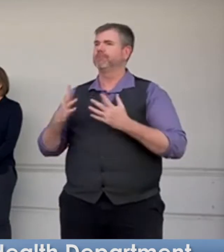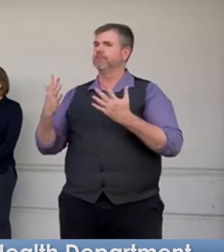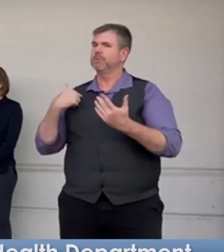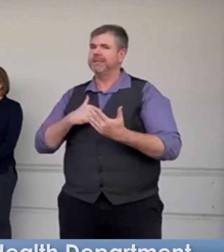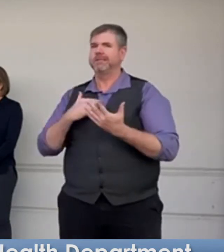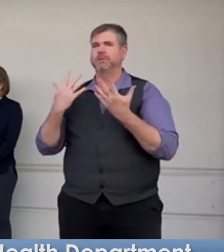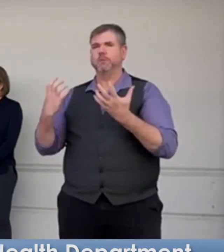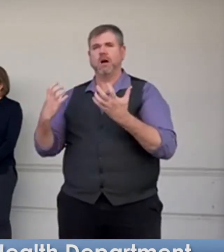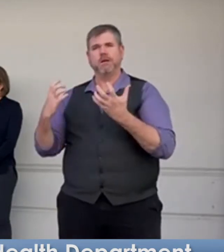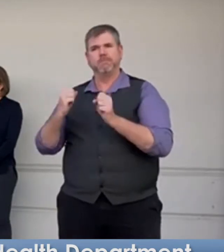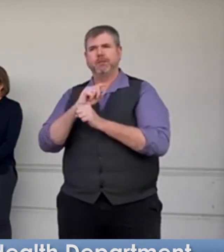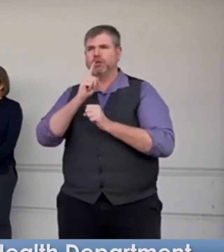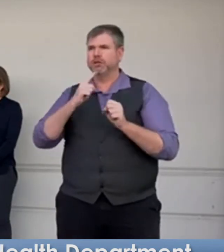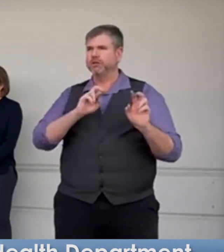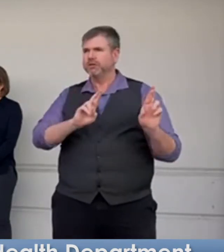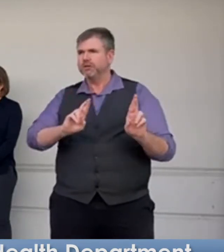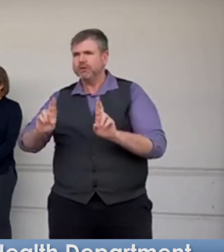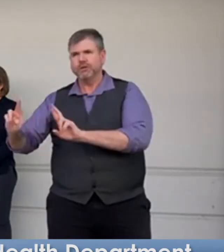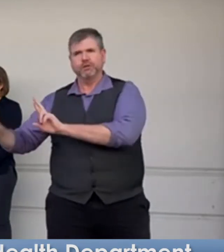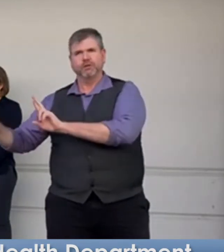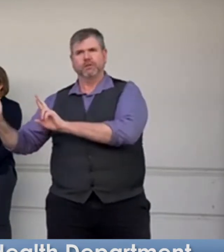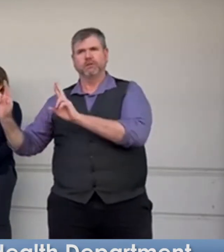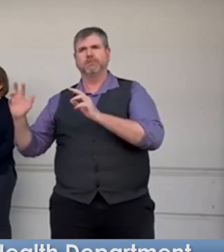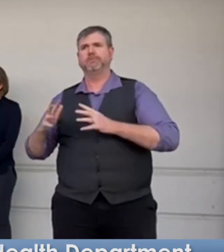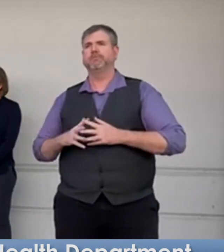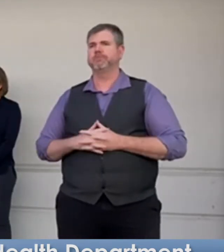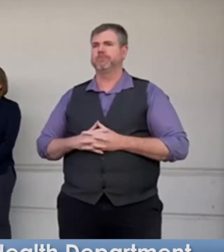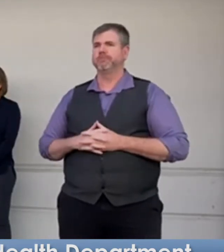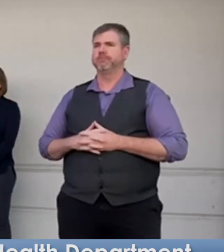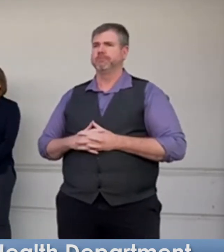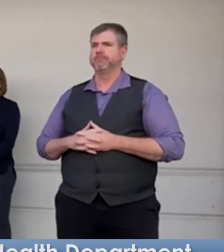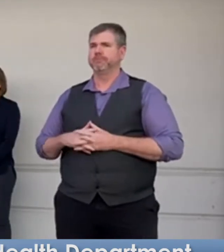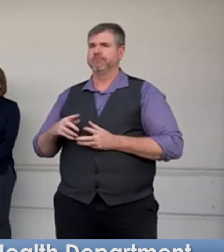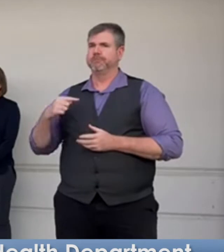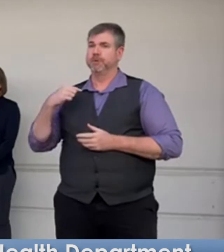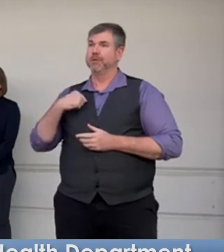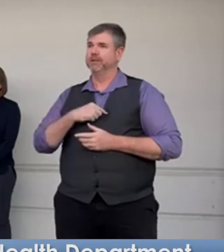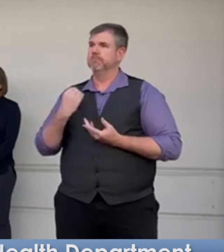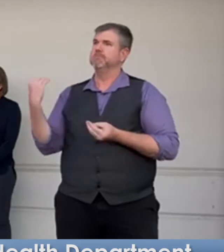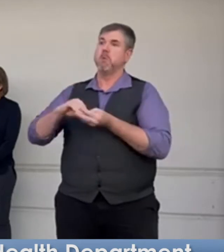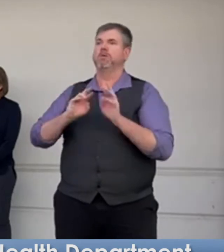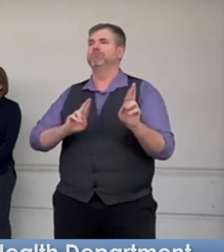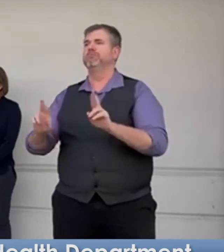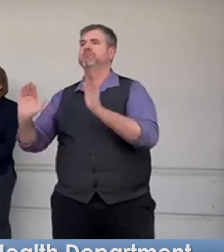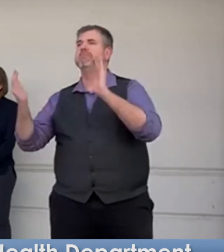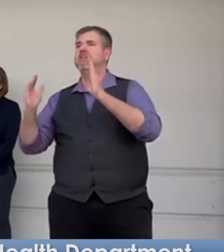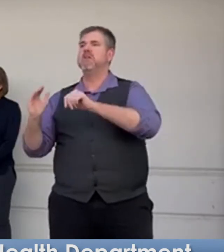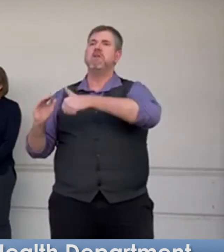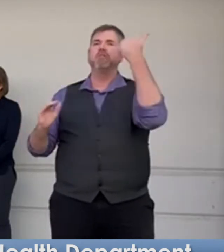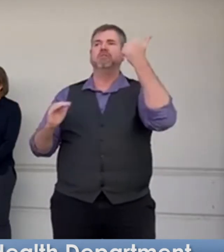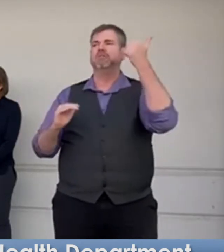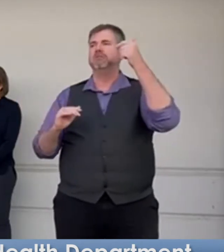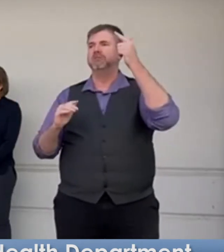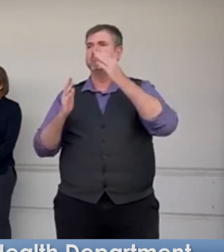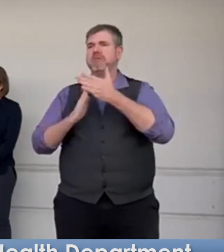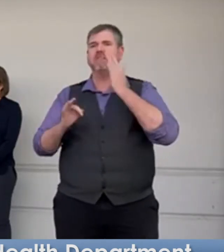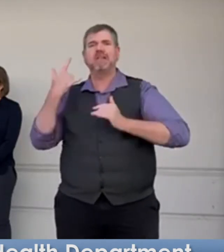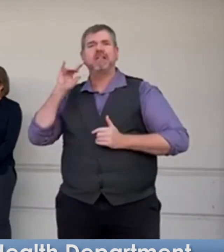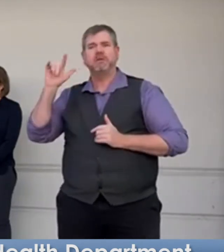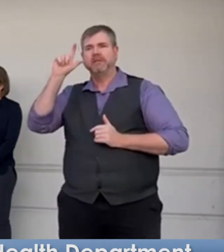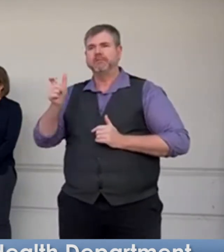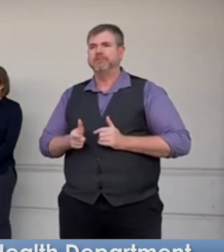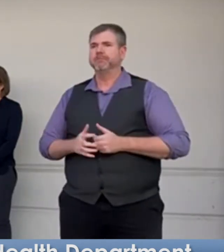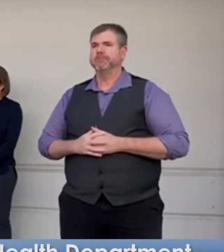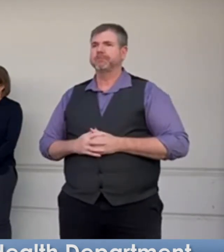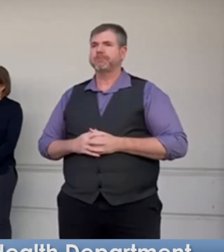state. And so we're very confident that our community can come together effectively once again to flatten